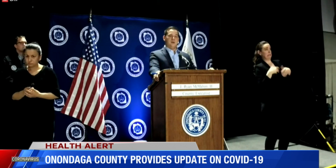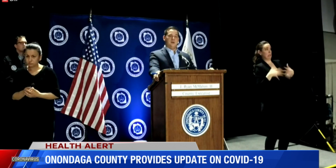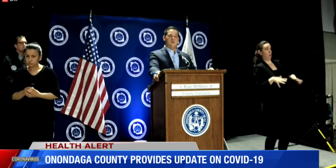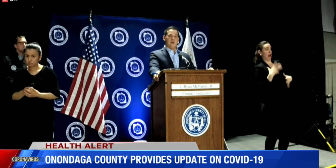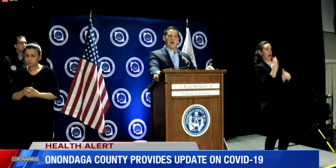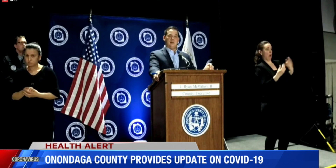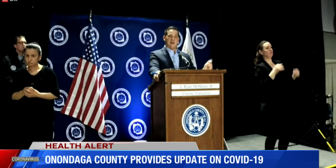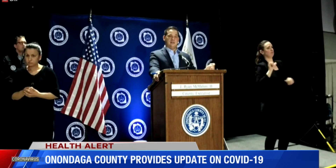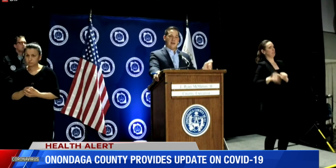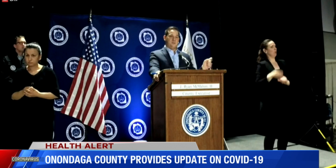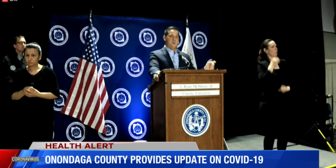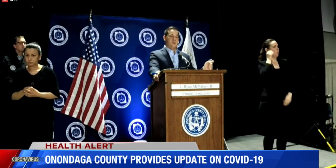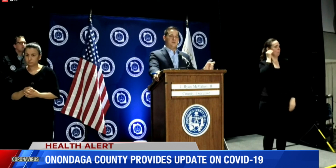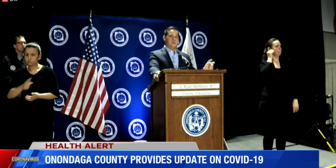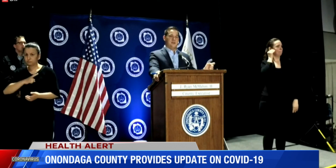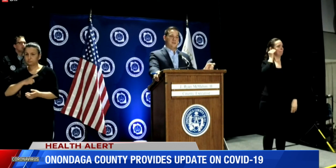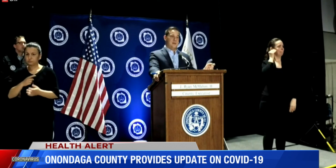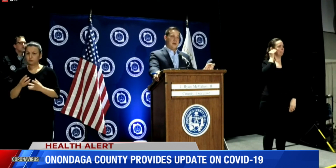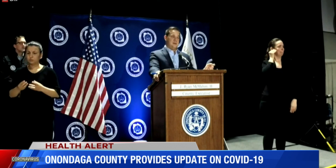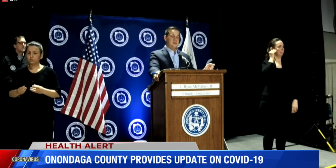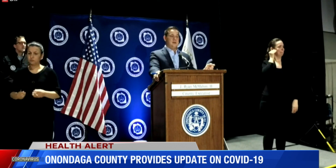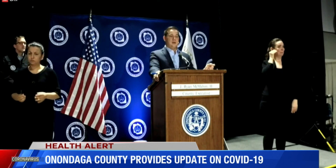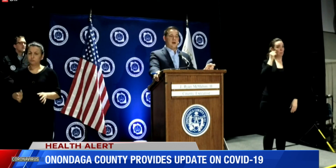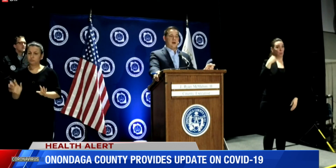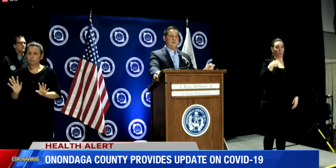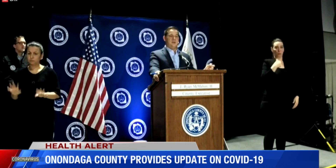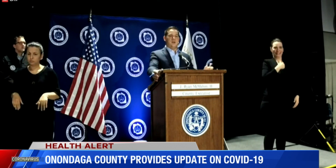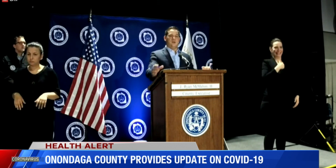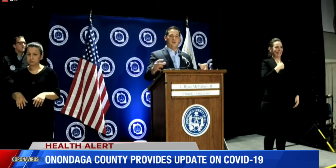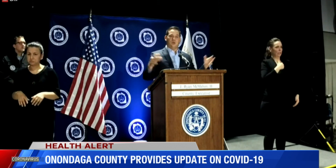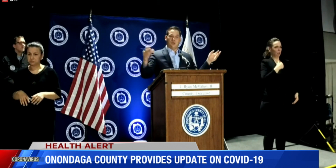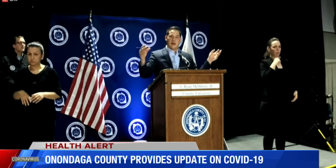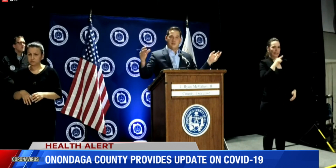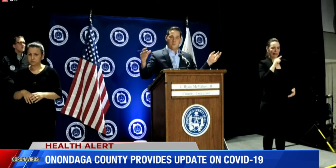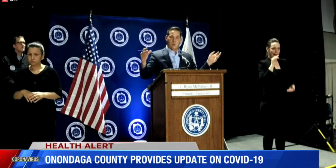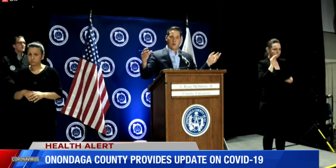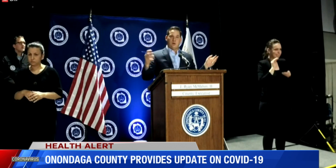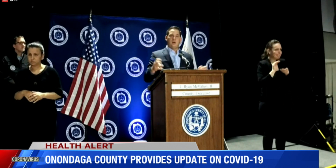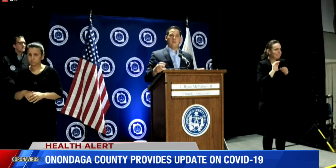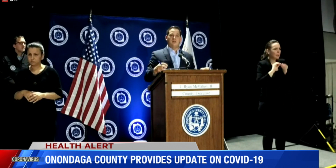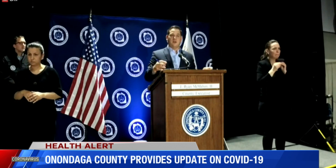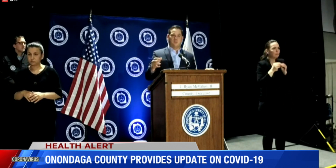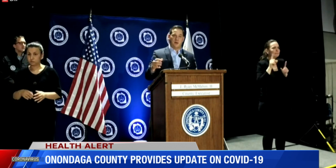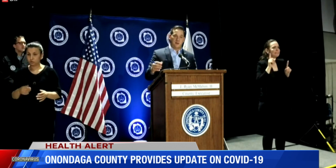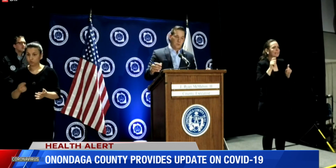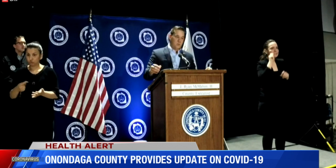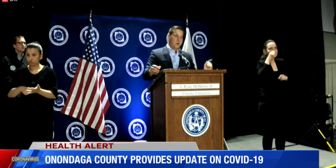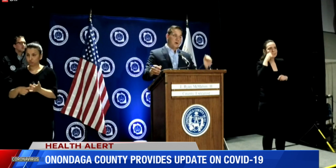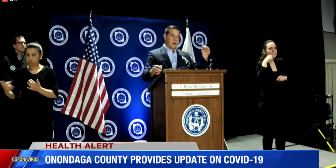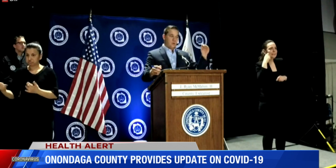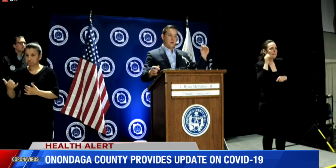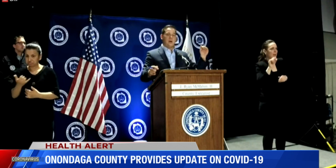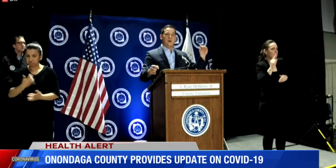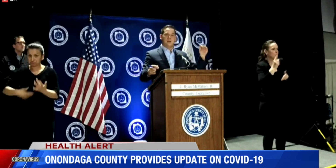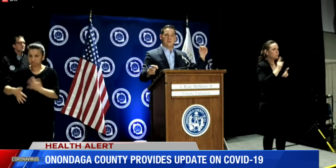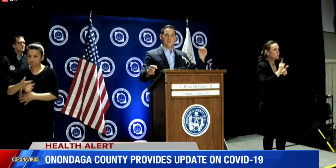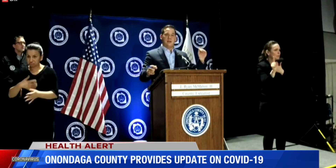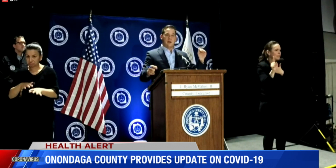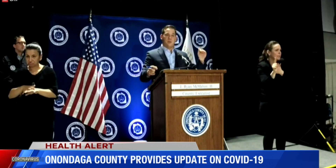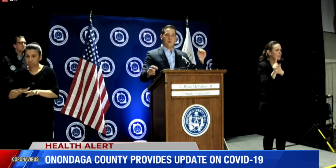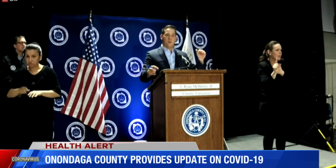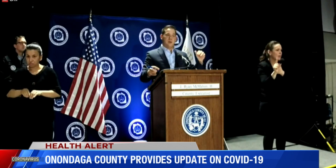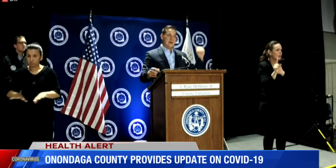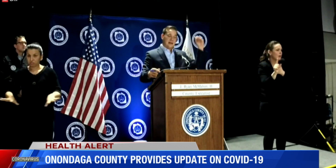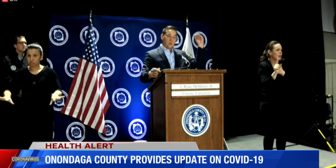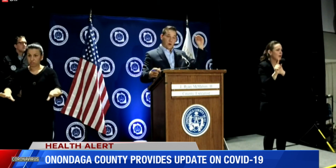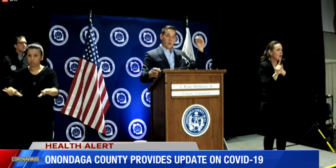not because we had less tests, but because there's less demand. They start socializing more. They start spreading a little bit more. Now our testing demand's